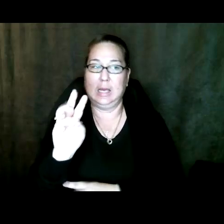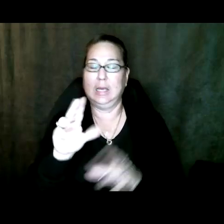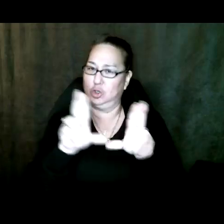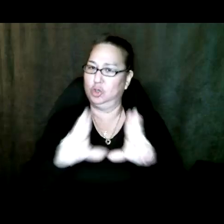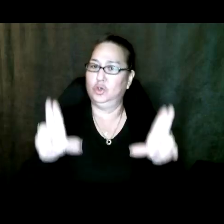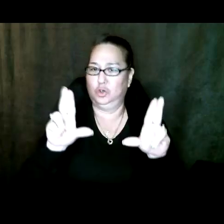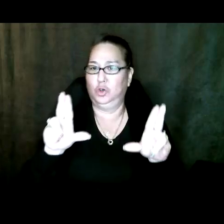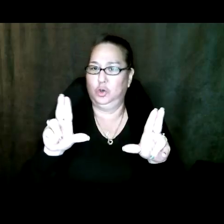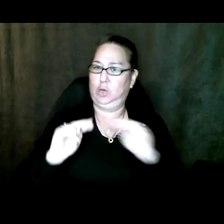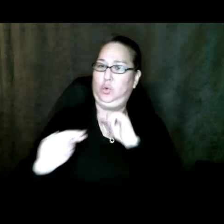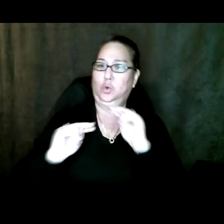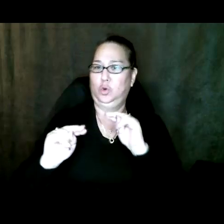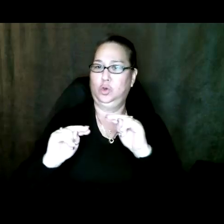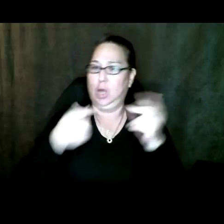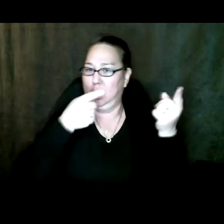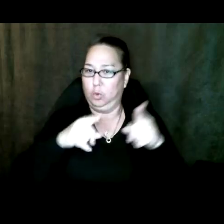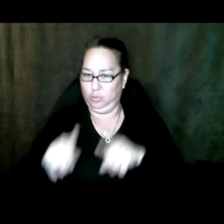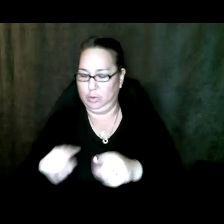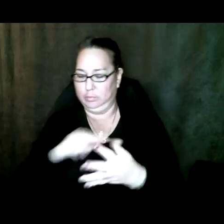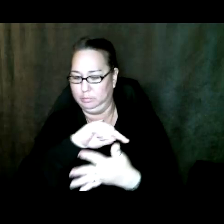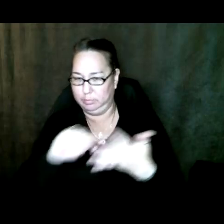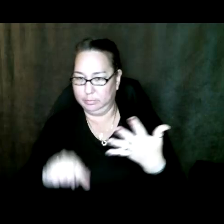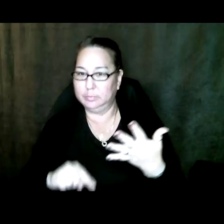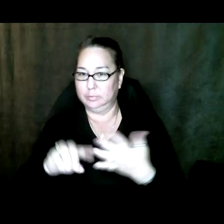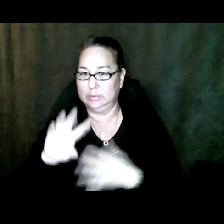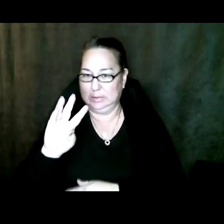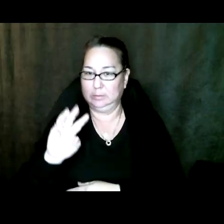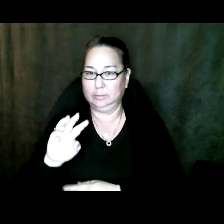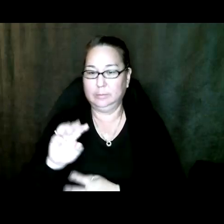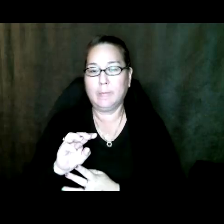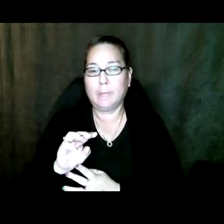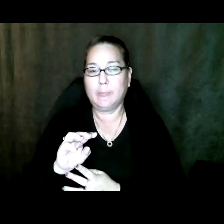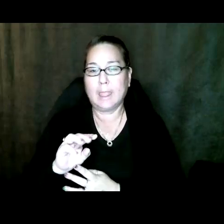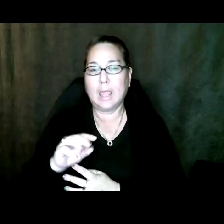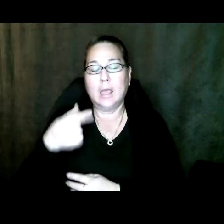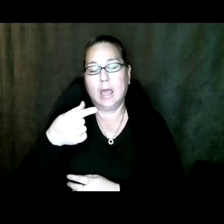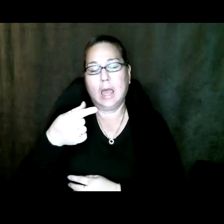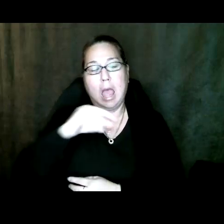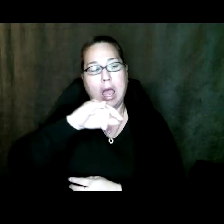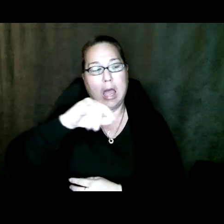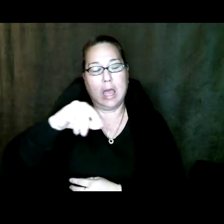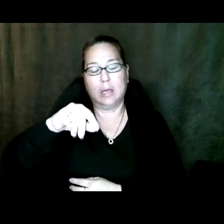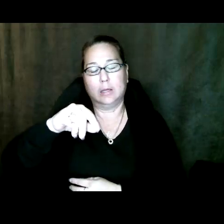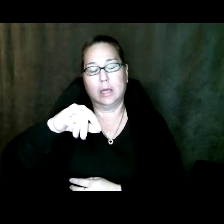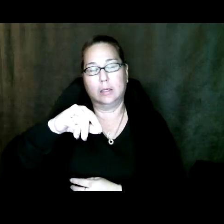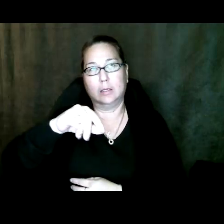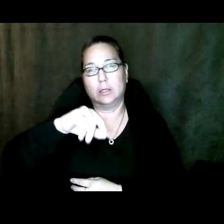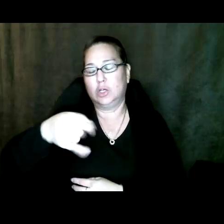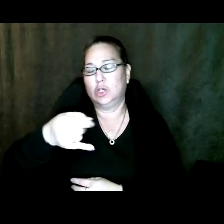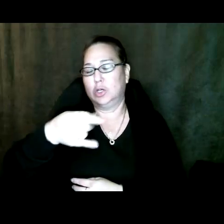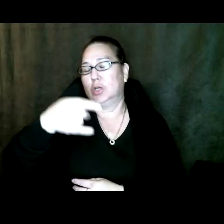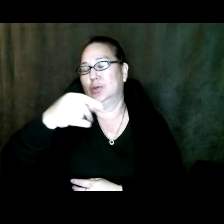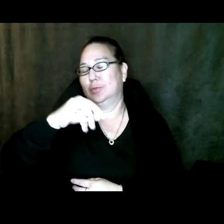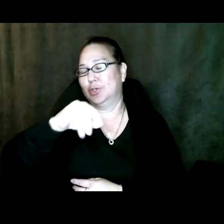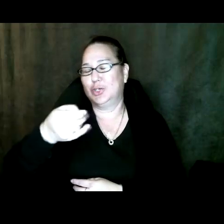recall that our last meeting, Labor Relations Director Jeremiah Hassan reviewed highlights of the